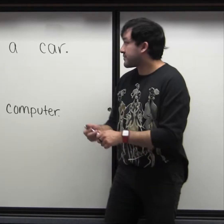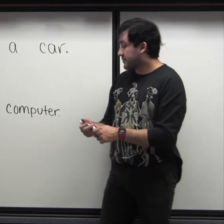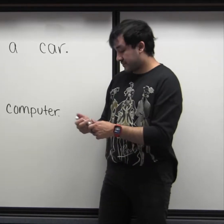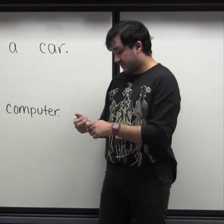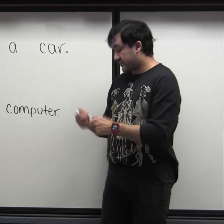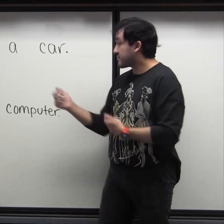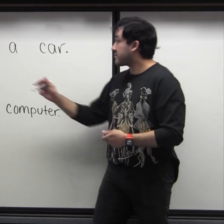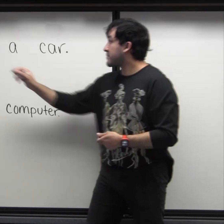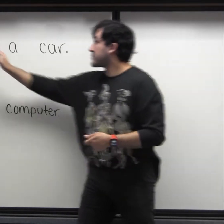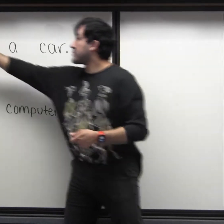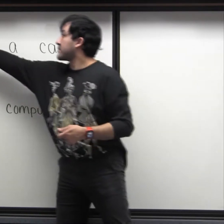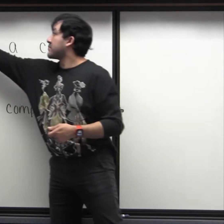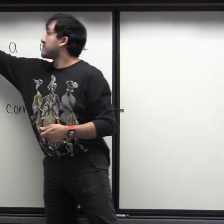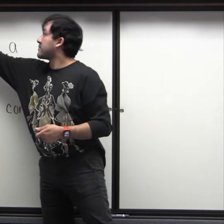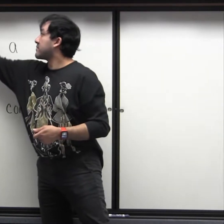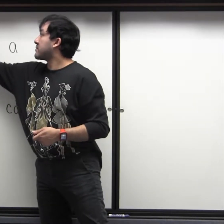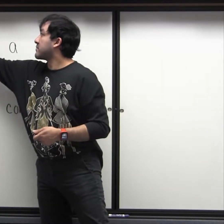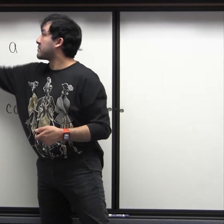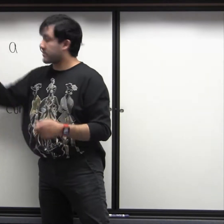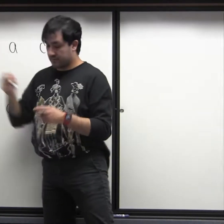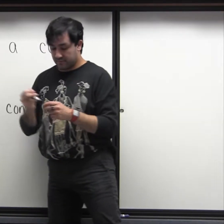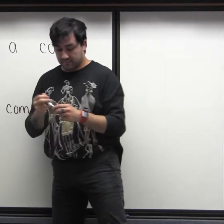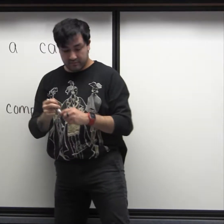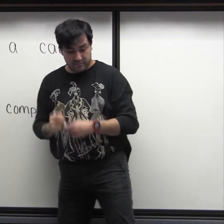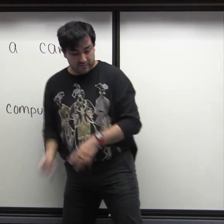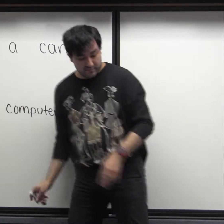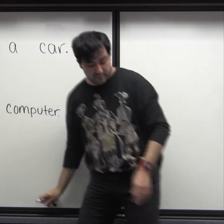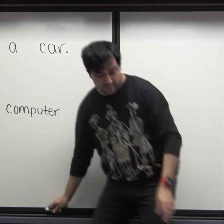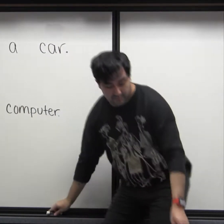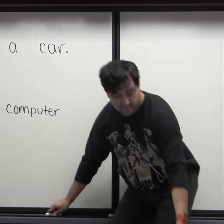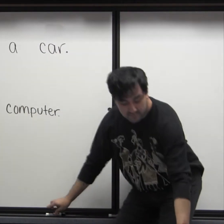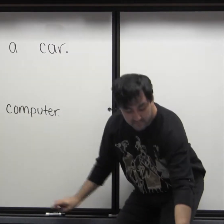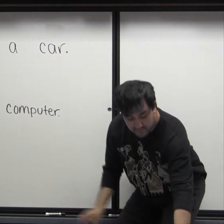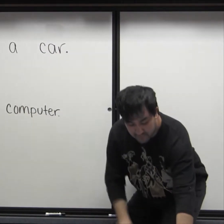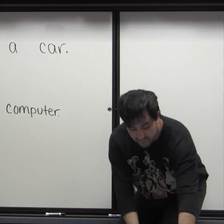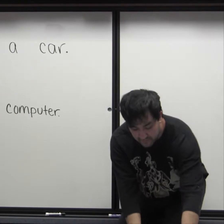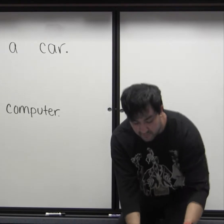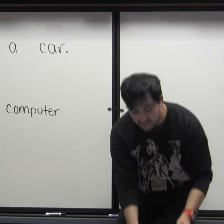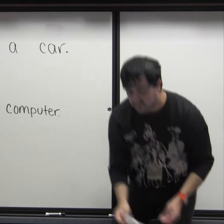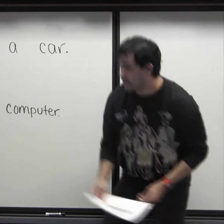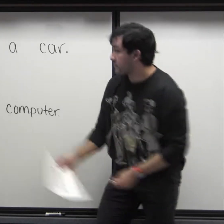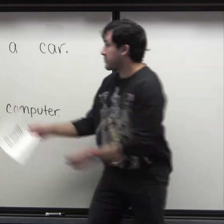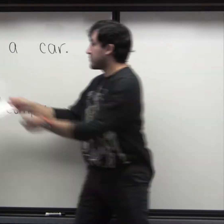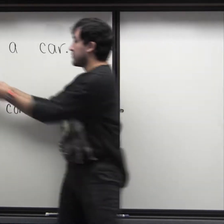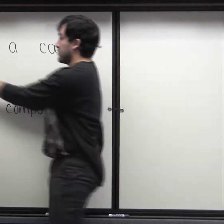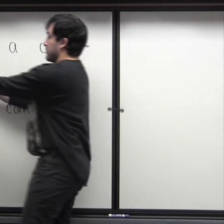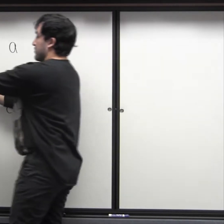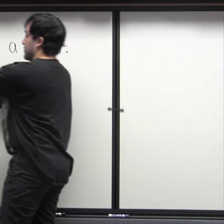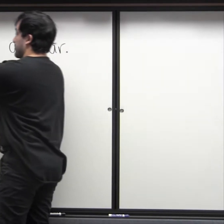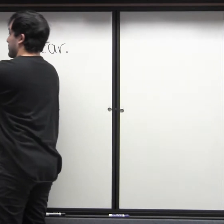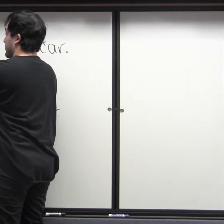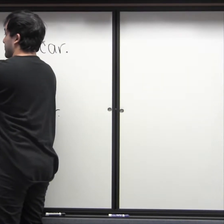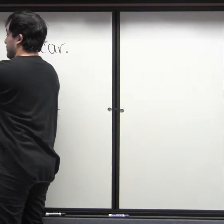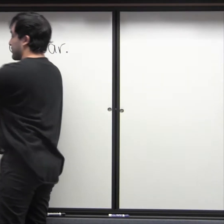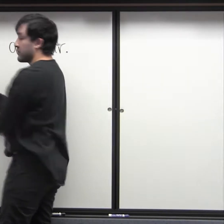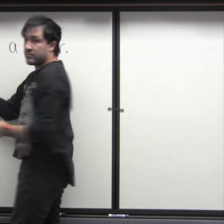And I am the subject. So let's go ahead and put an S above the word I and take our